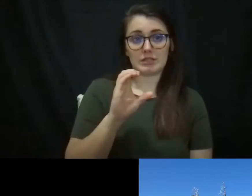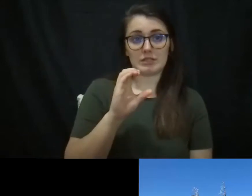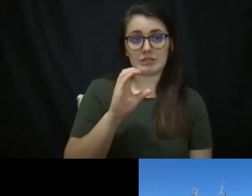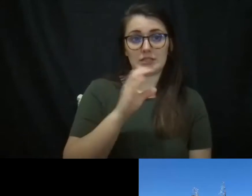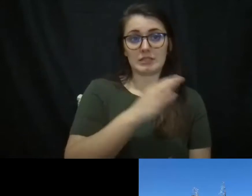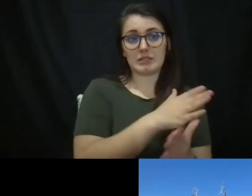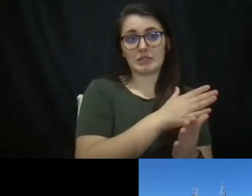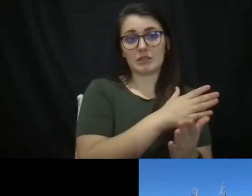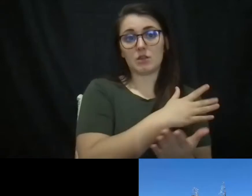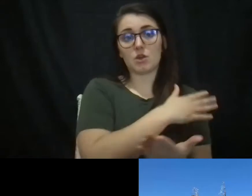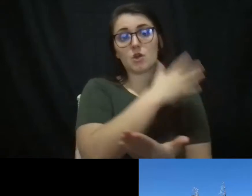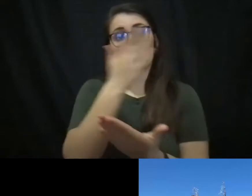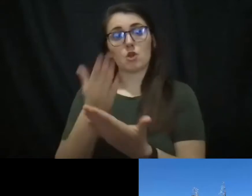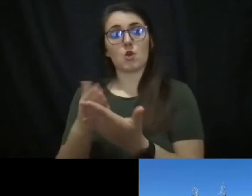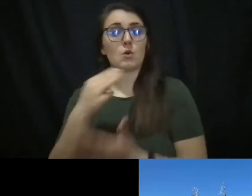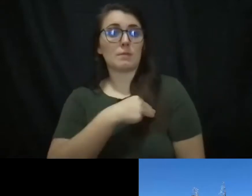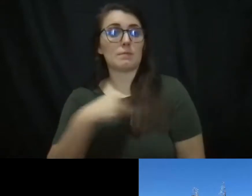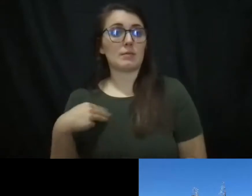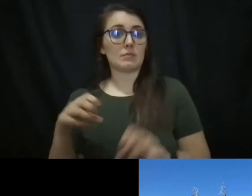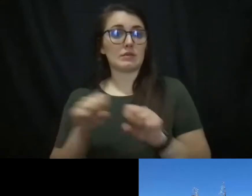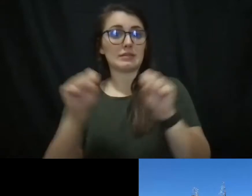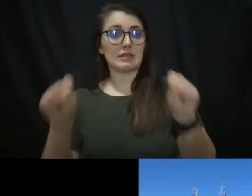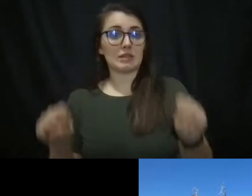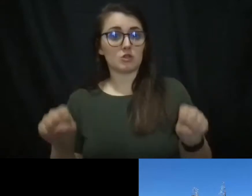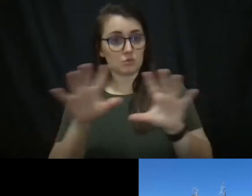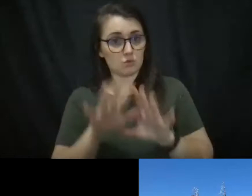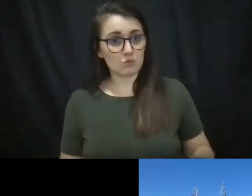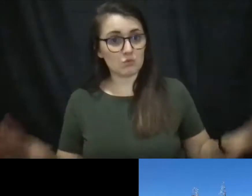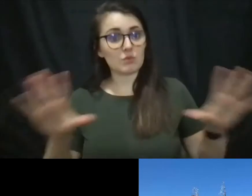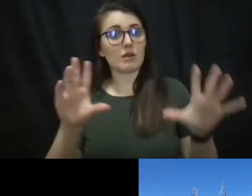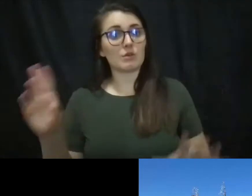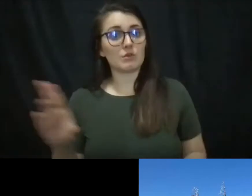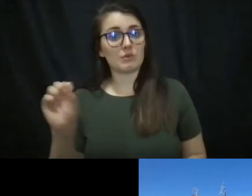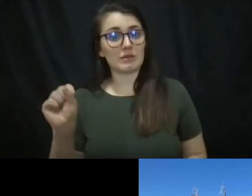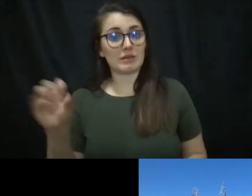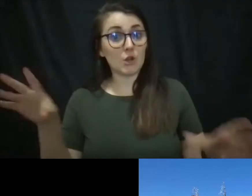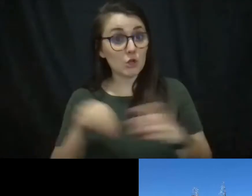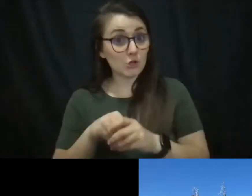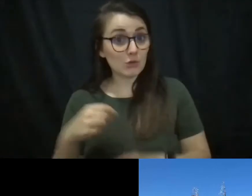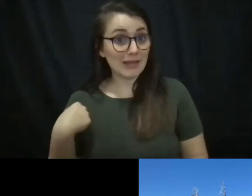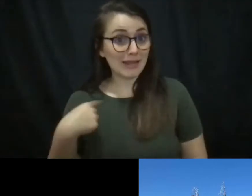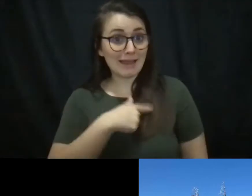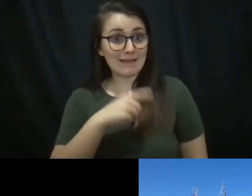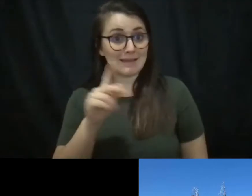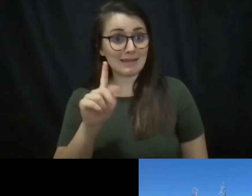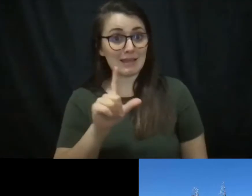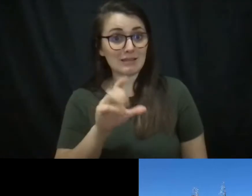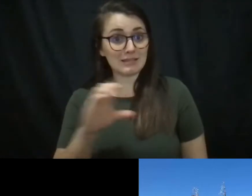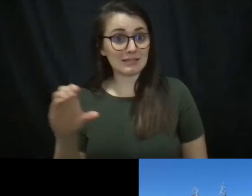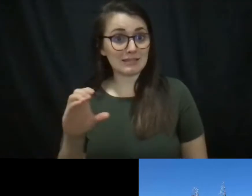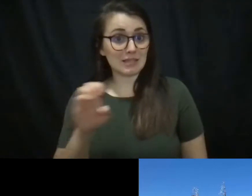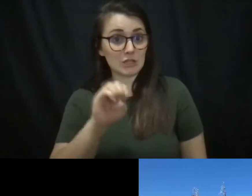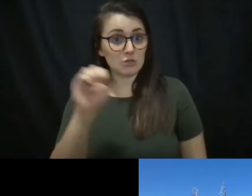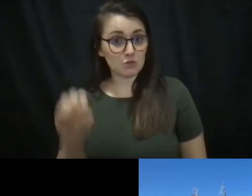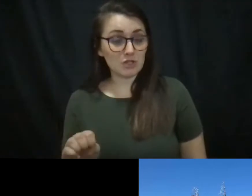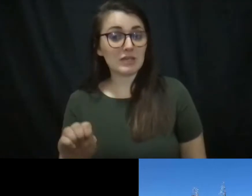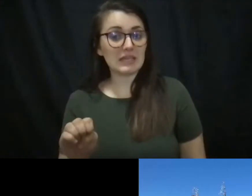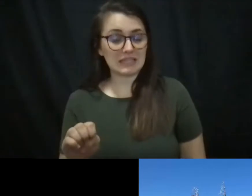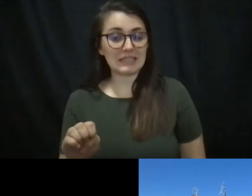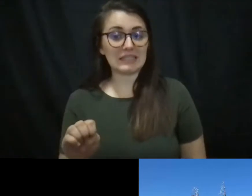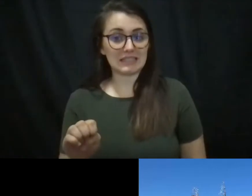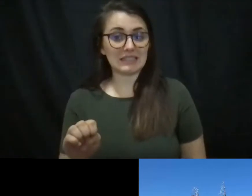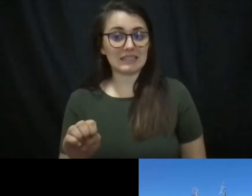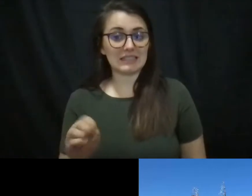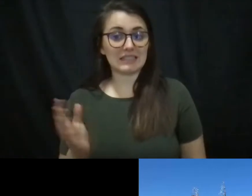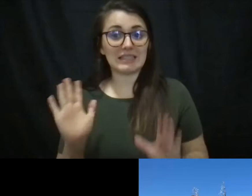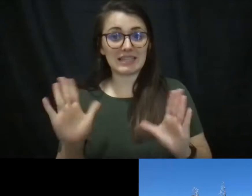to member stations all across the country, including us, KLCC in Eugene. And